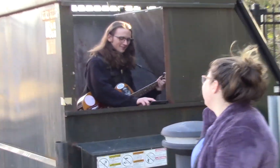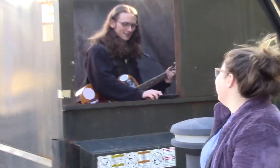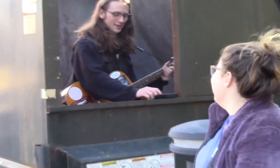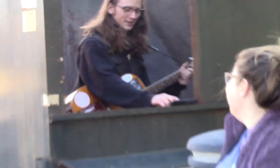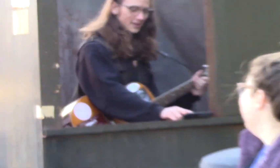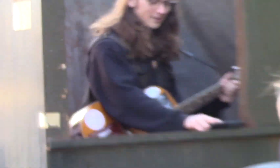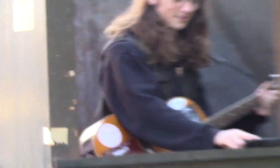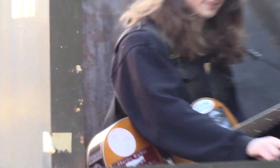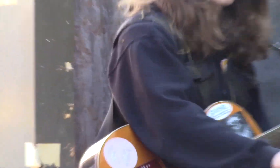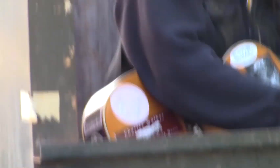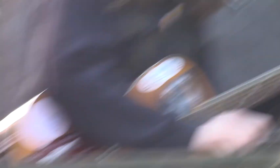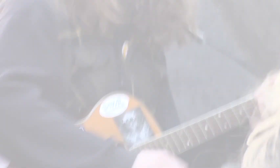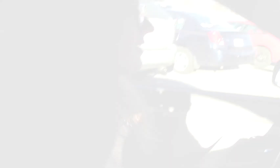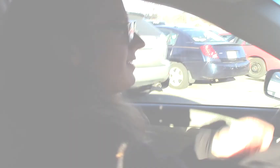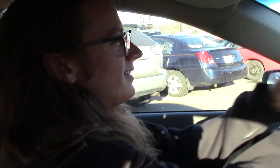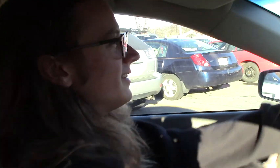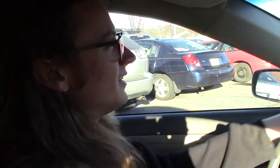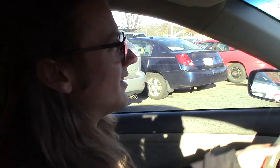Yeah.